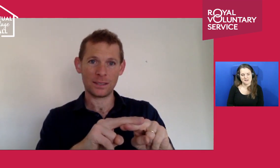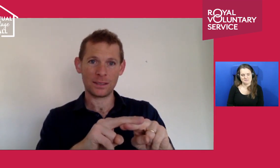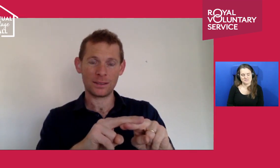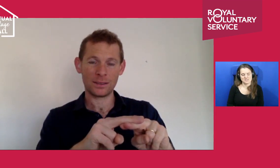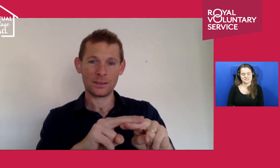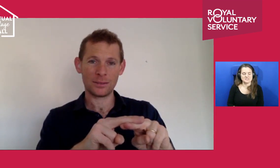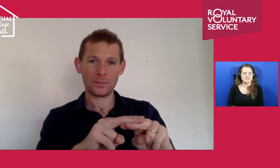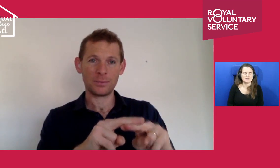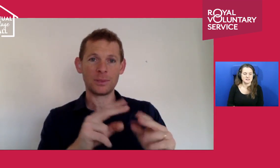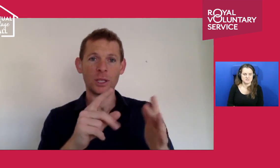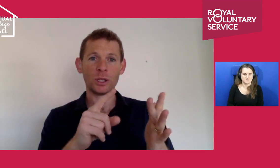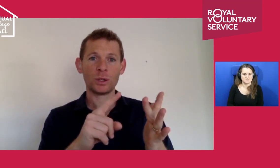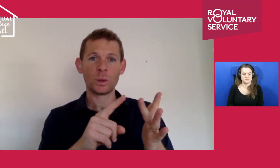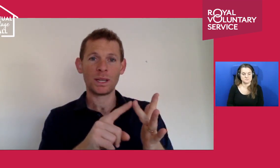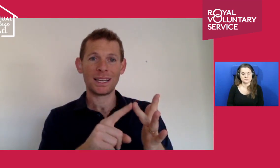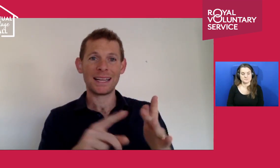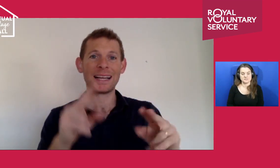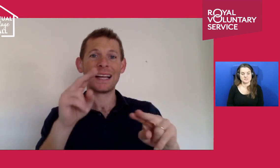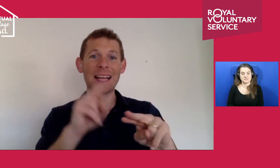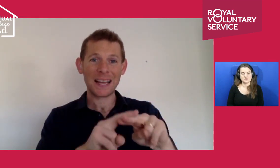I, F. That's the sign for if.